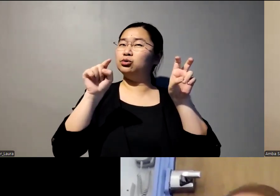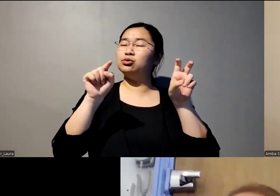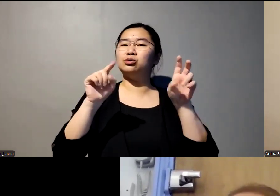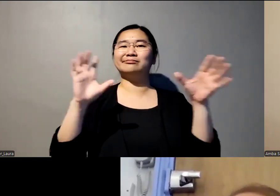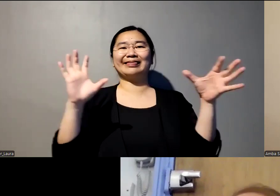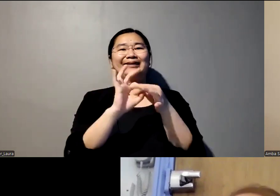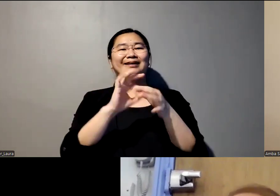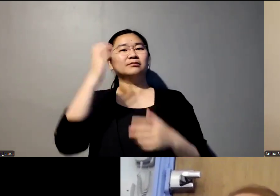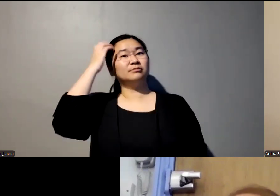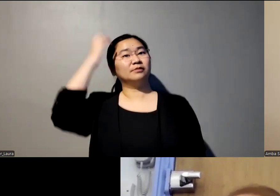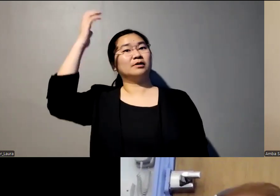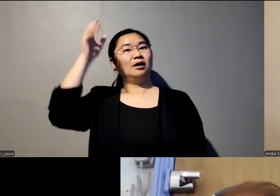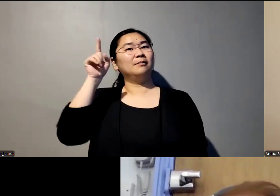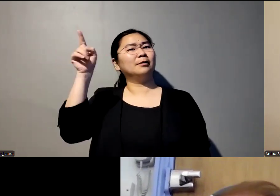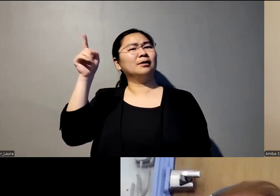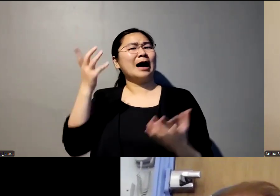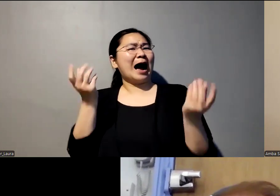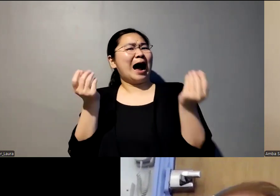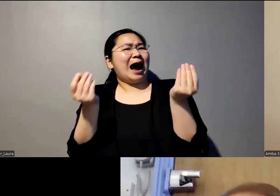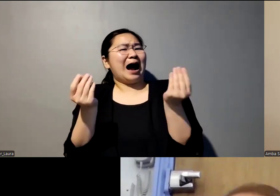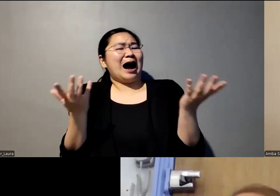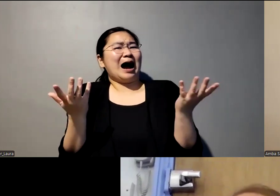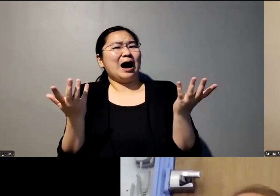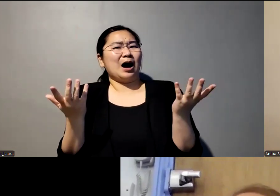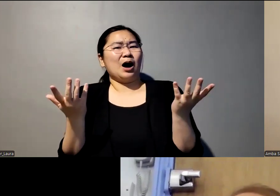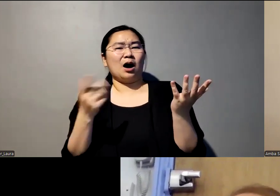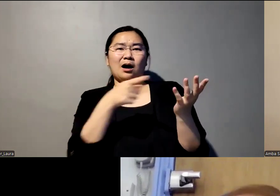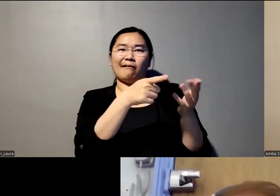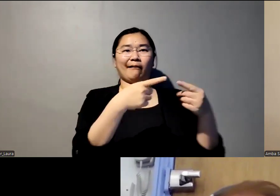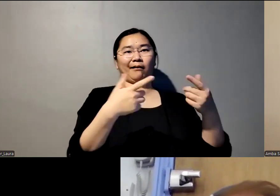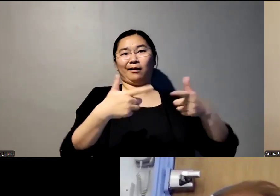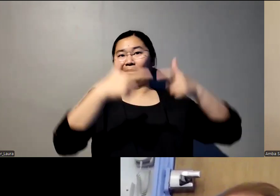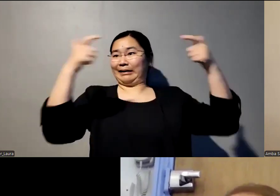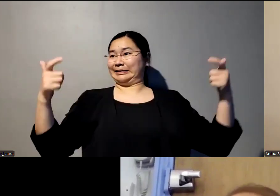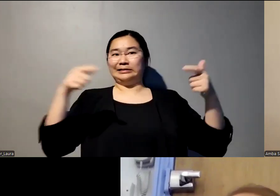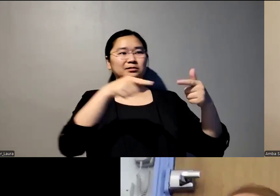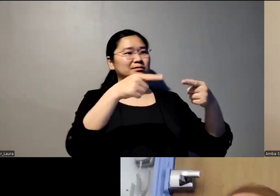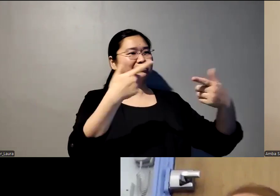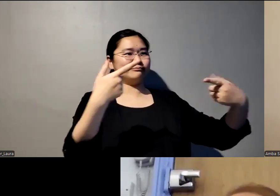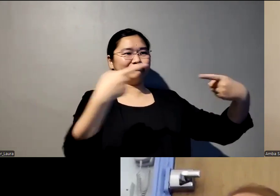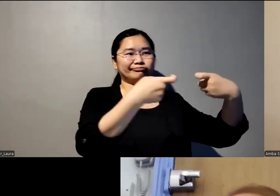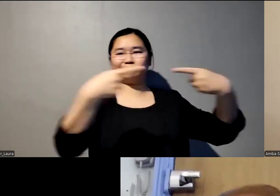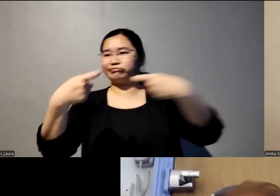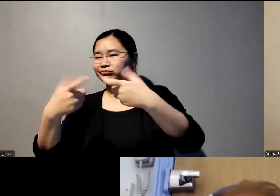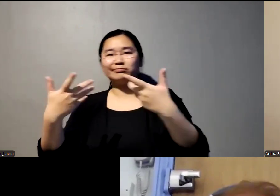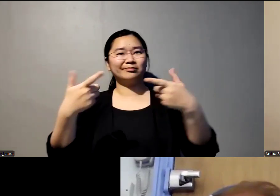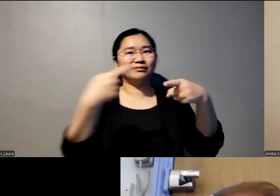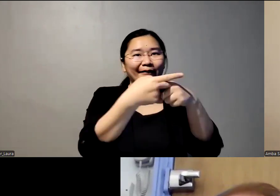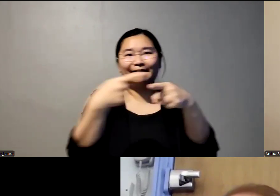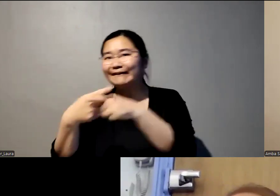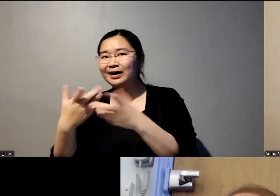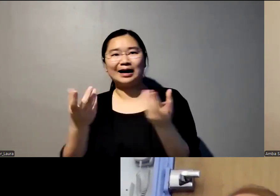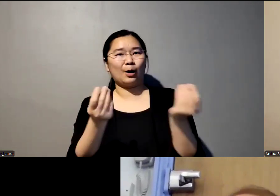that, for me, it's going to be incredibly important that not only is every state signed up to the